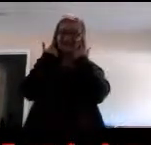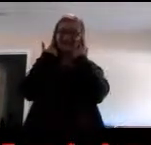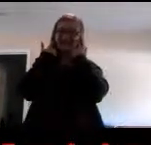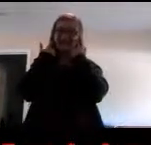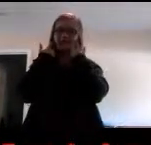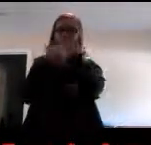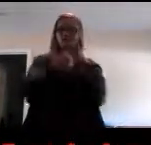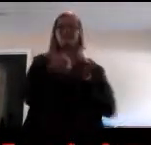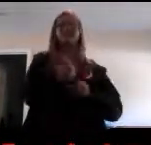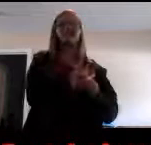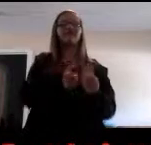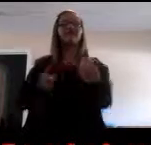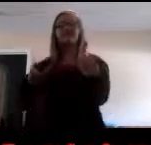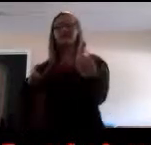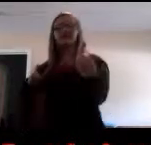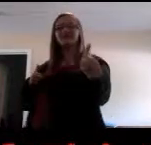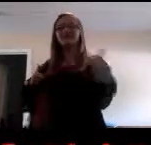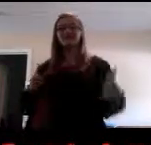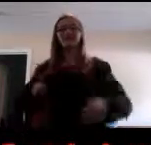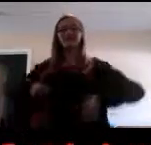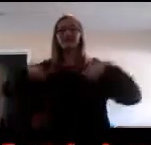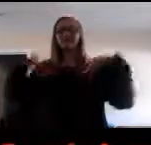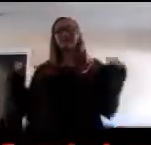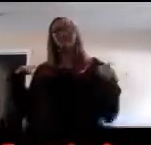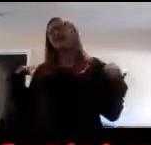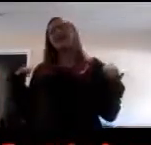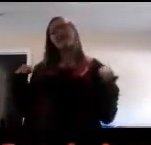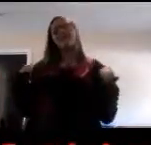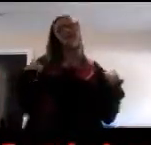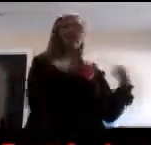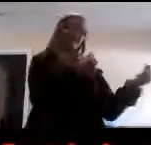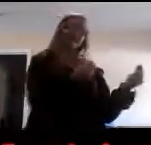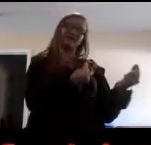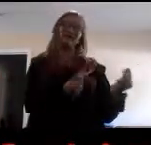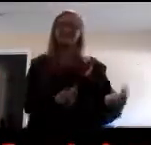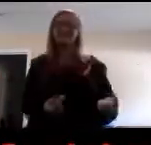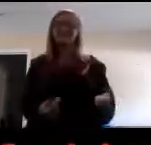Cut me farther than I've ever been